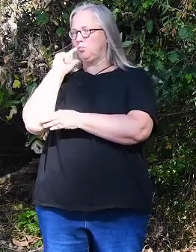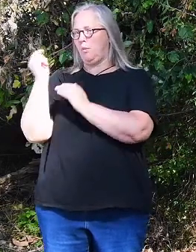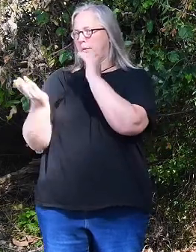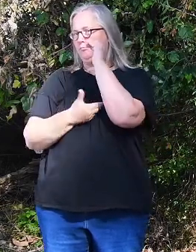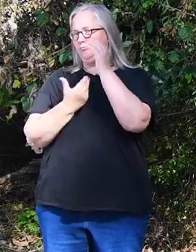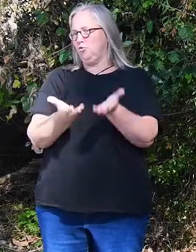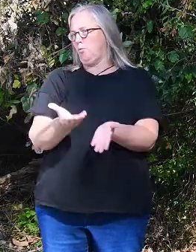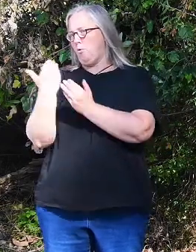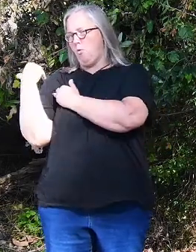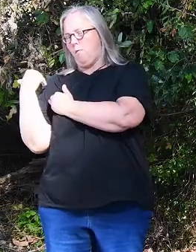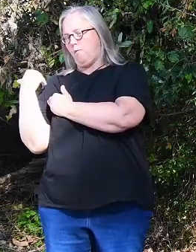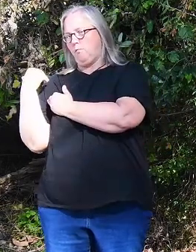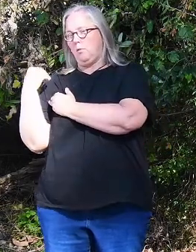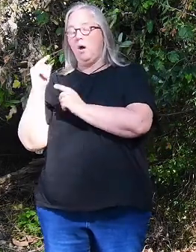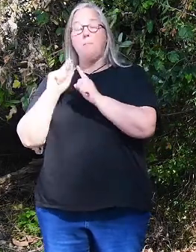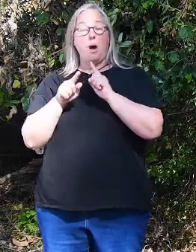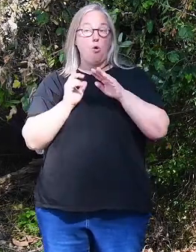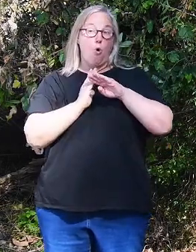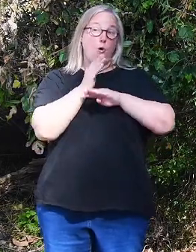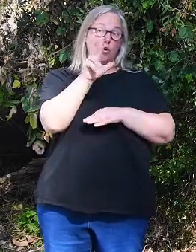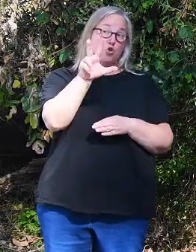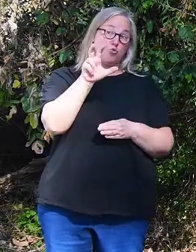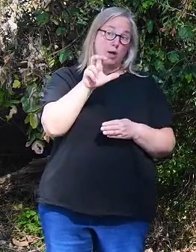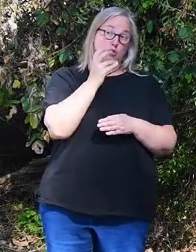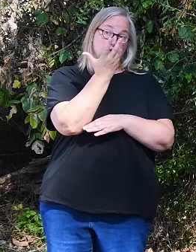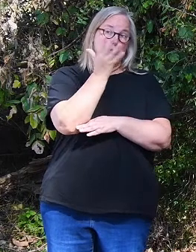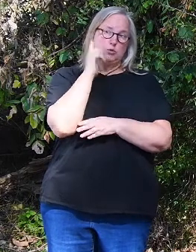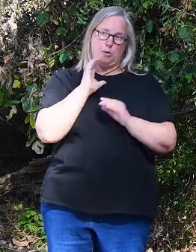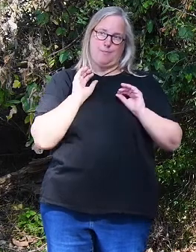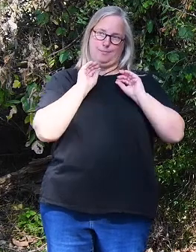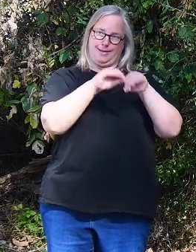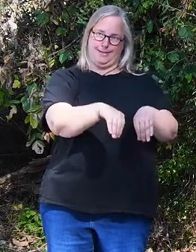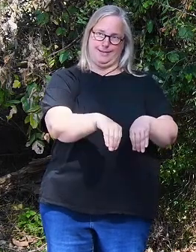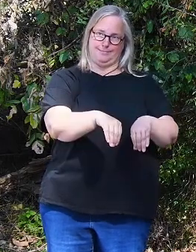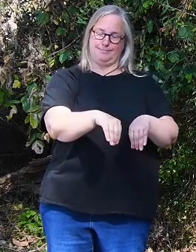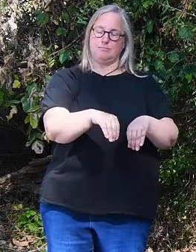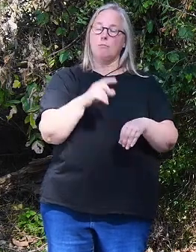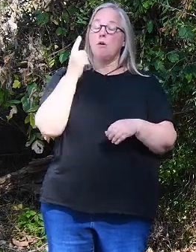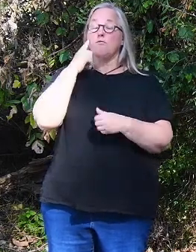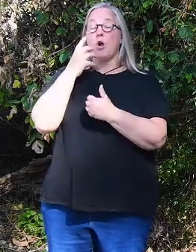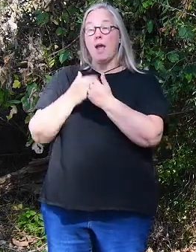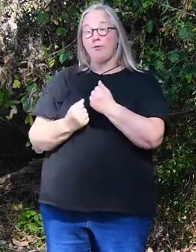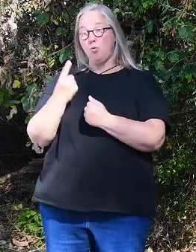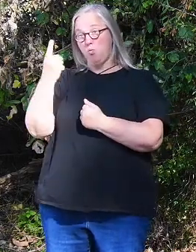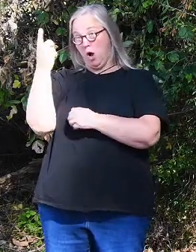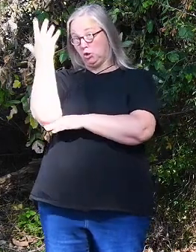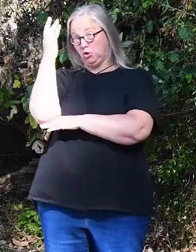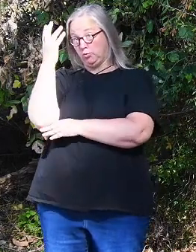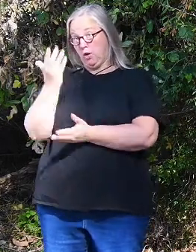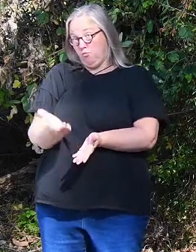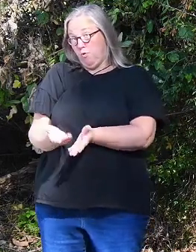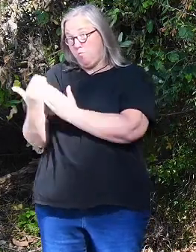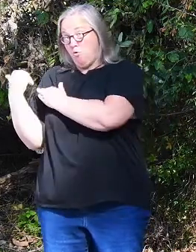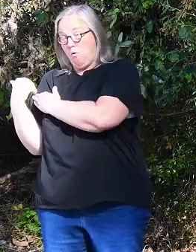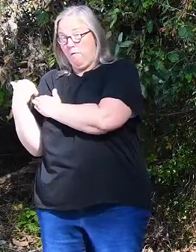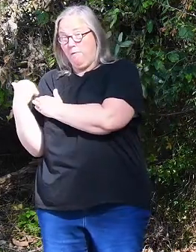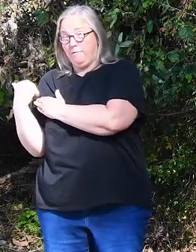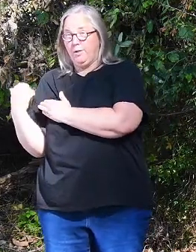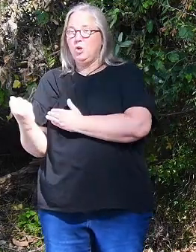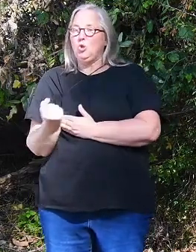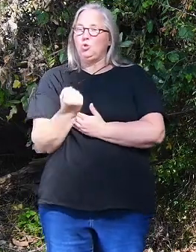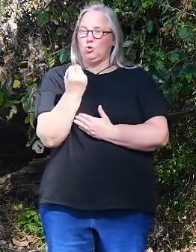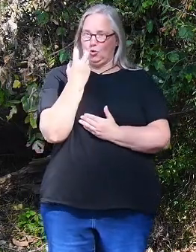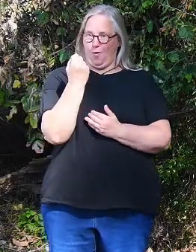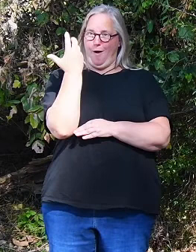than 300 trees will be planted. For every tree that's removed, 12 will